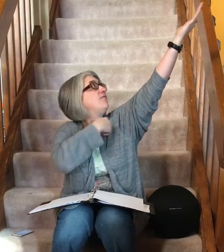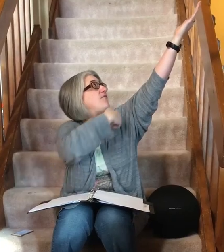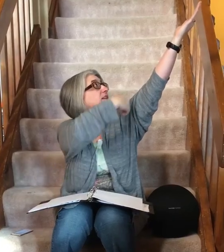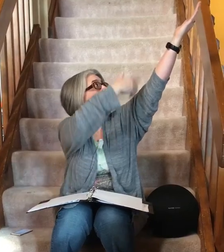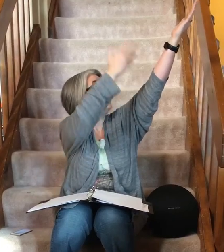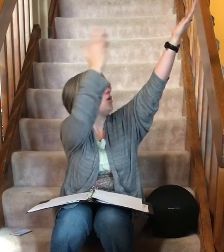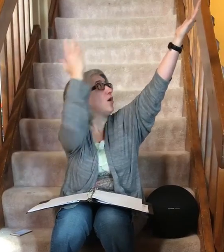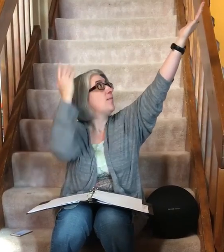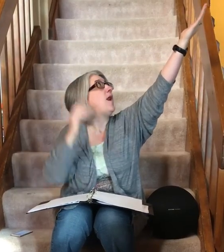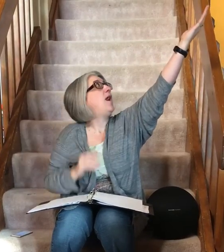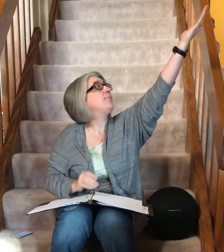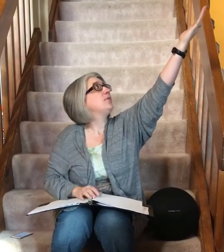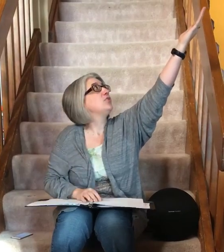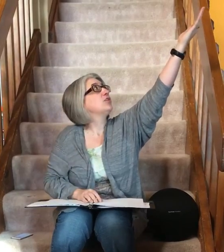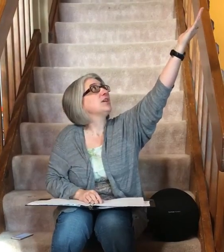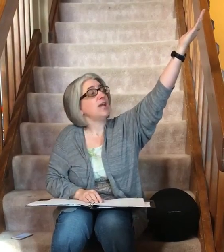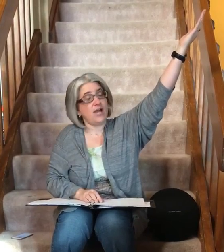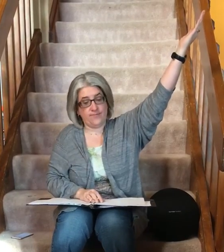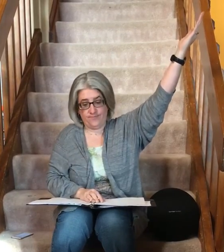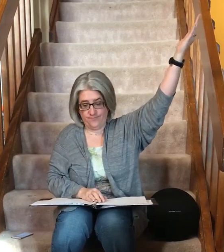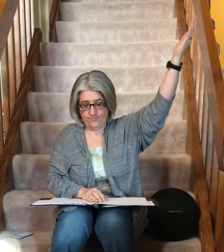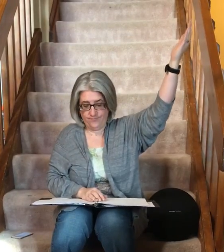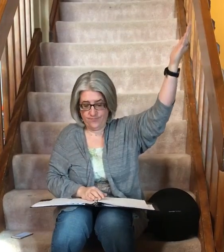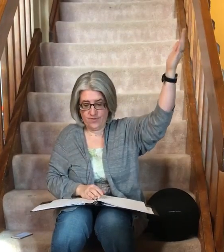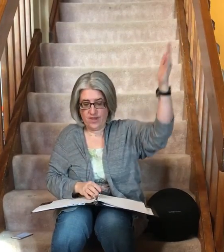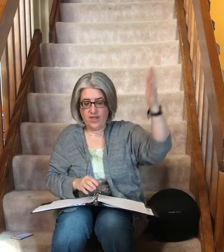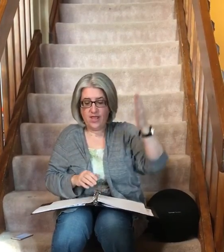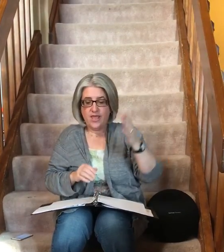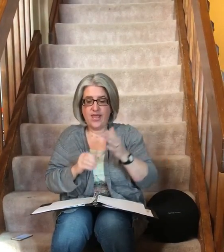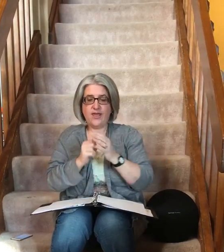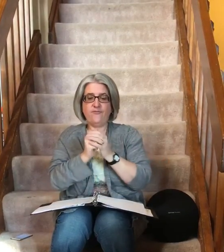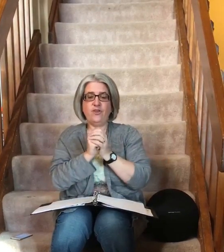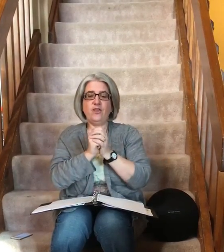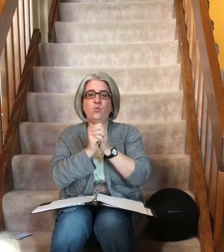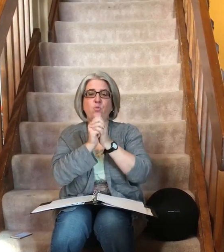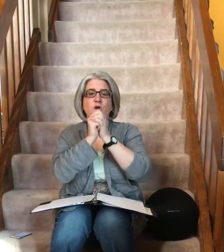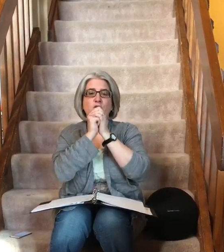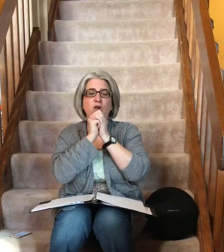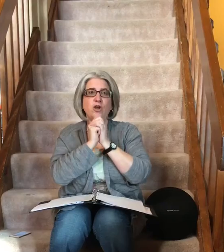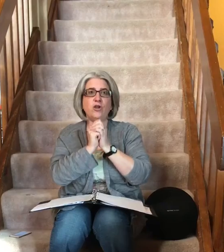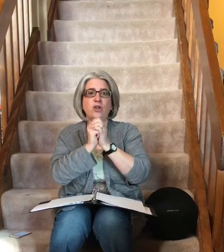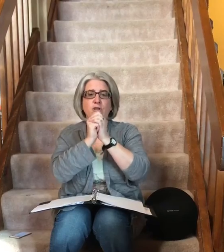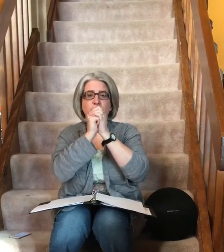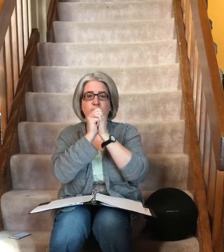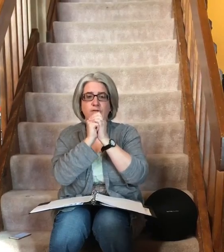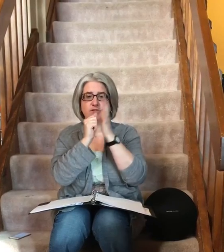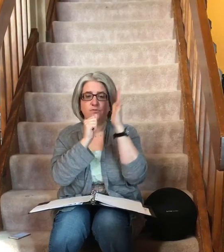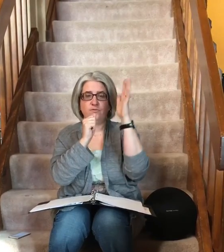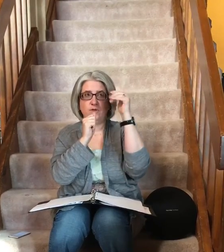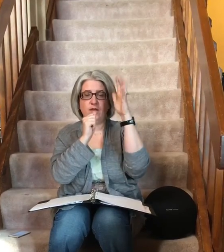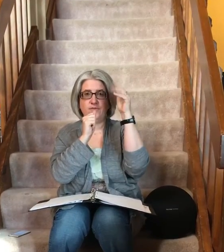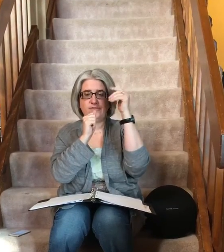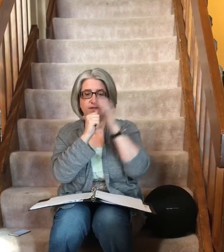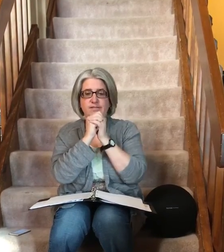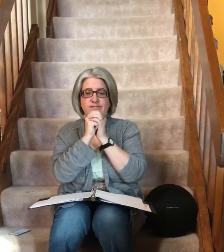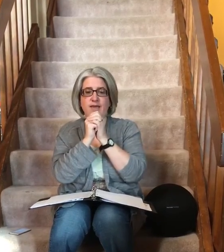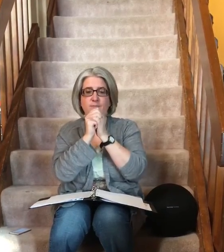Follow your arm up. Look at God. Every word, so this hand's on top,